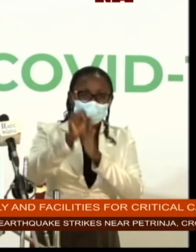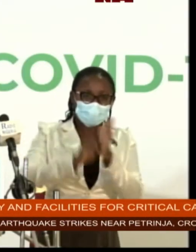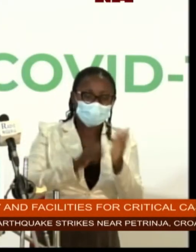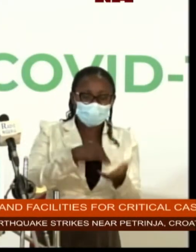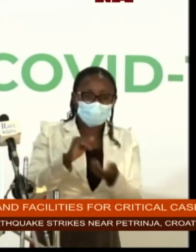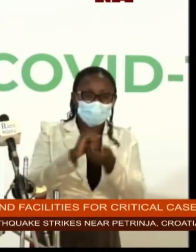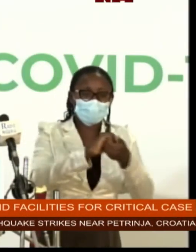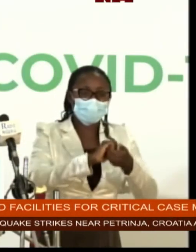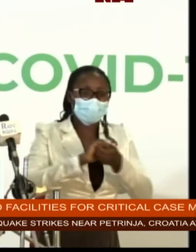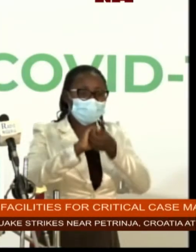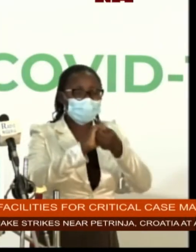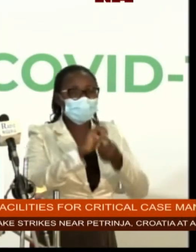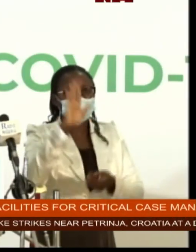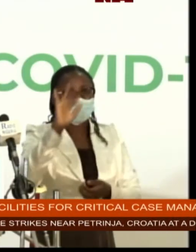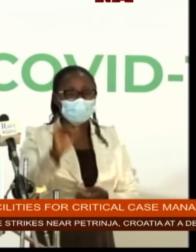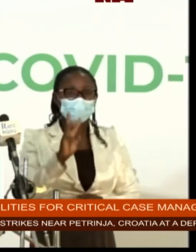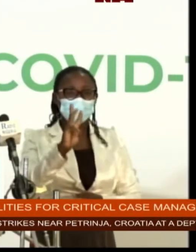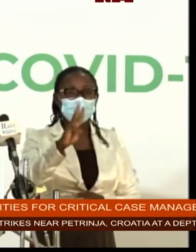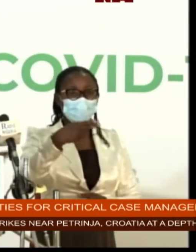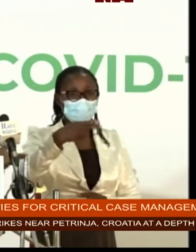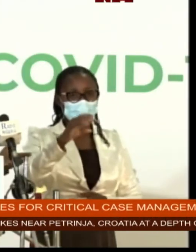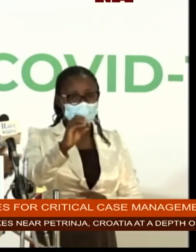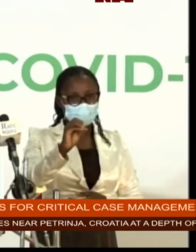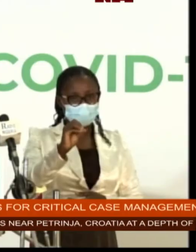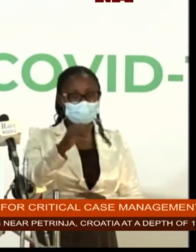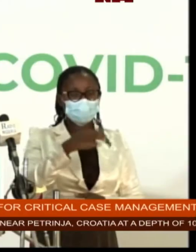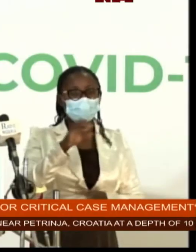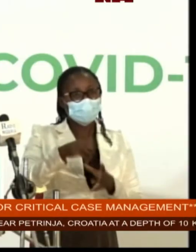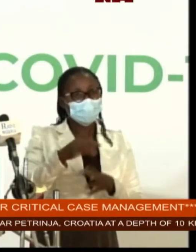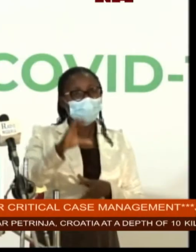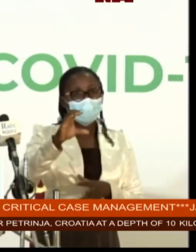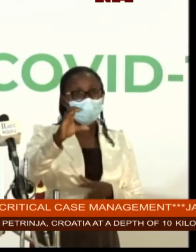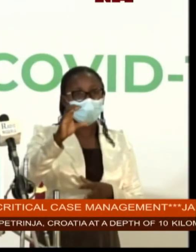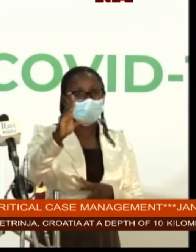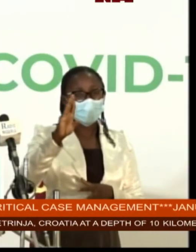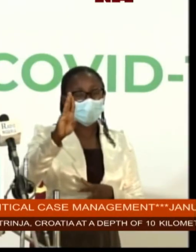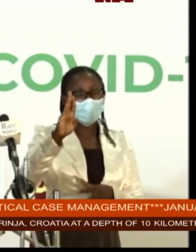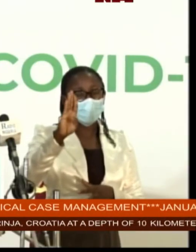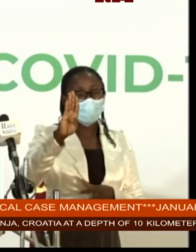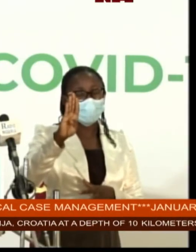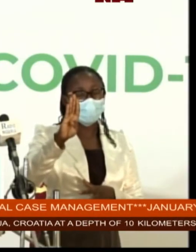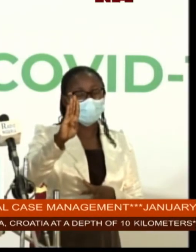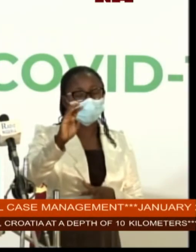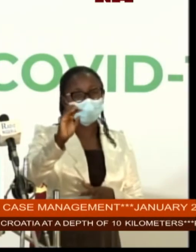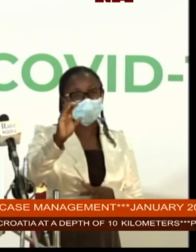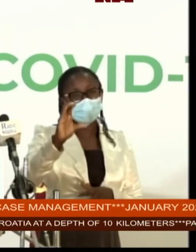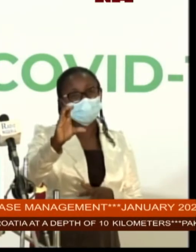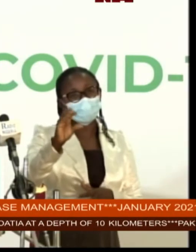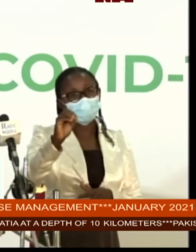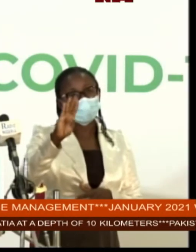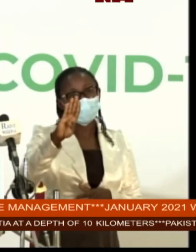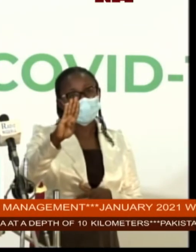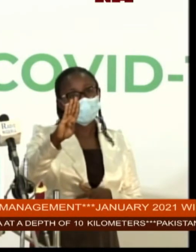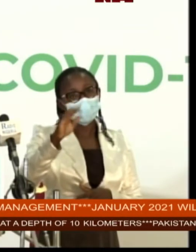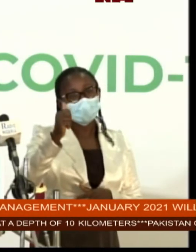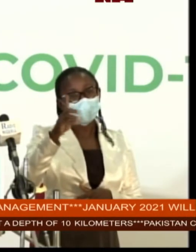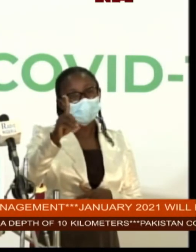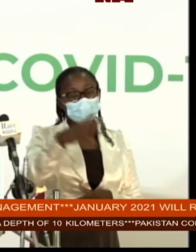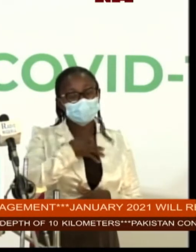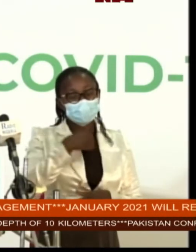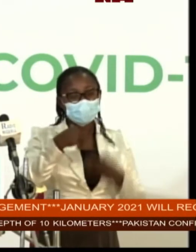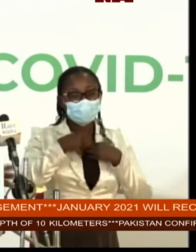and coordination by the WHO or COVID and secure vaccines for the people of